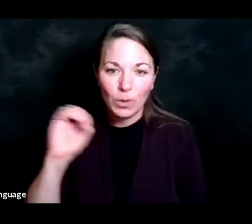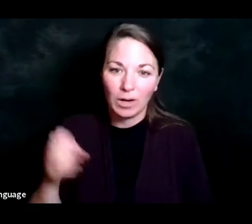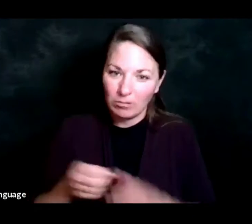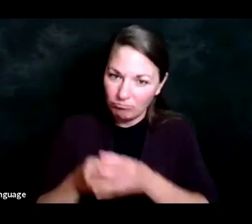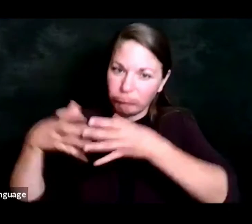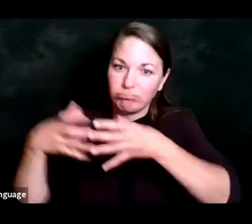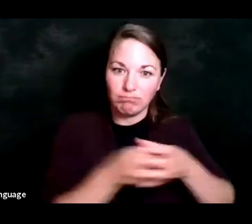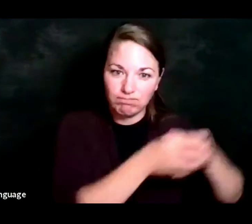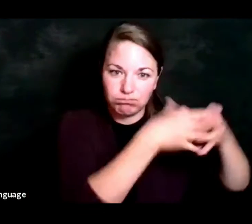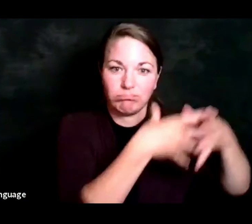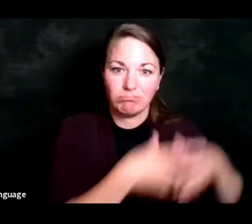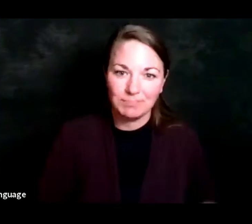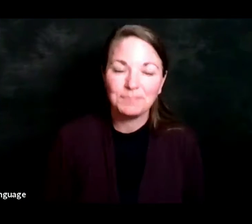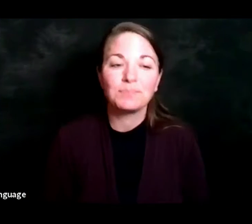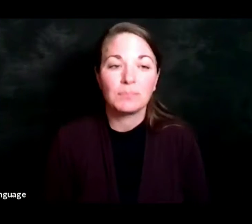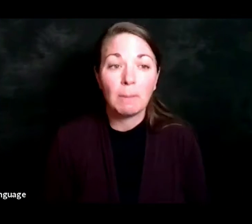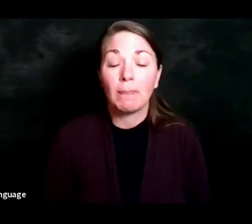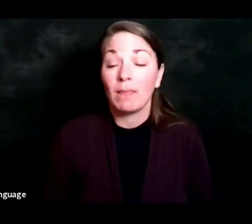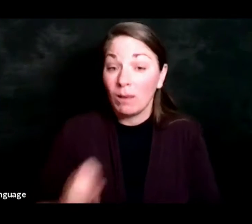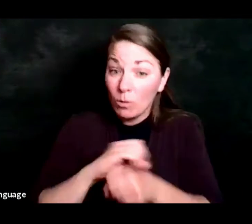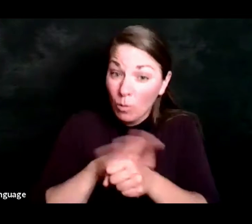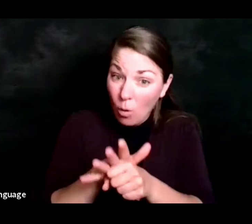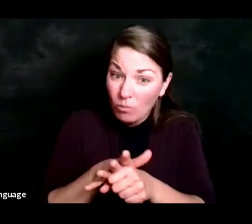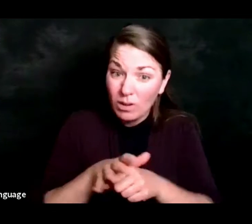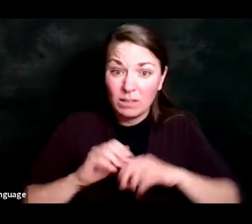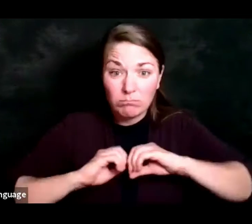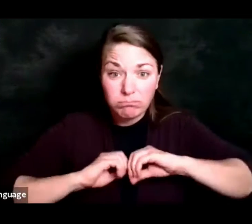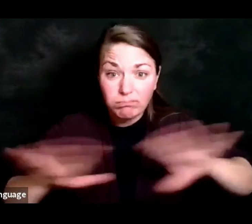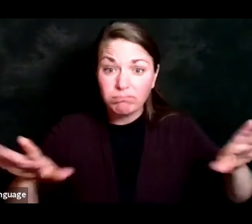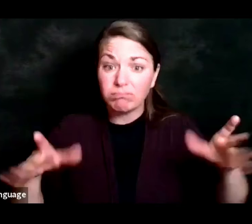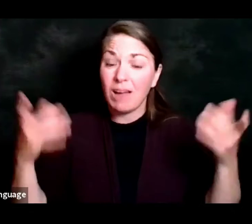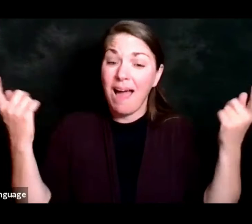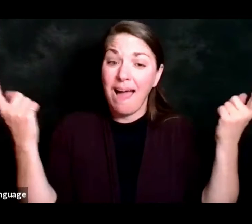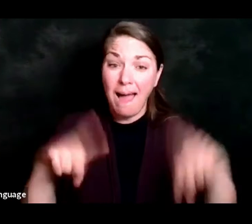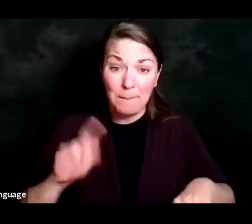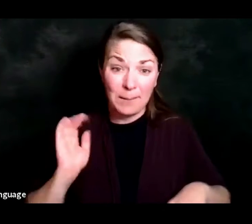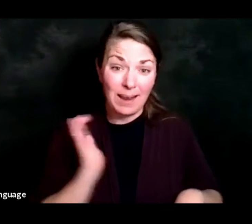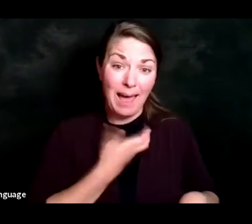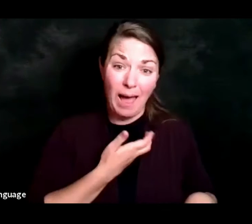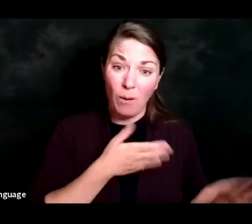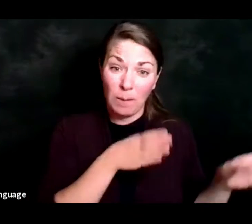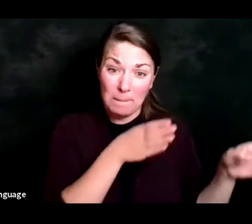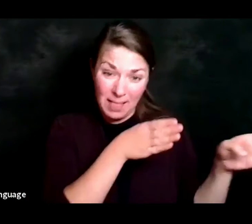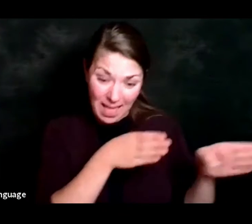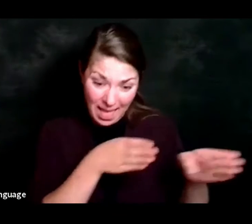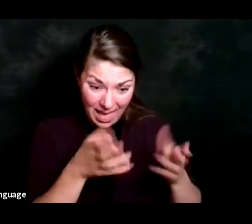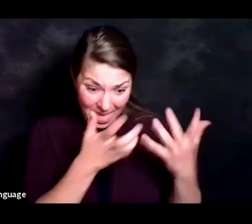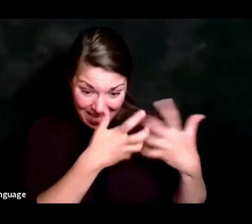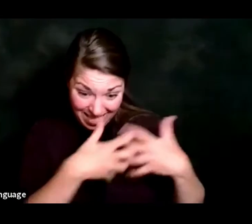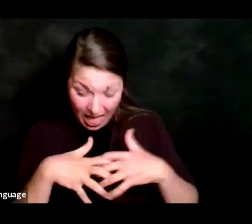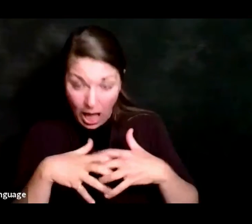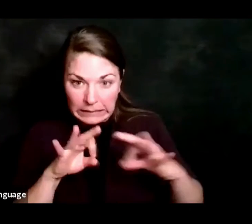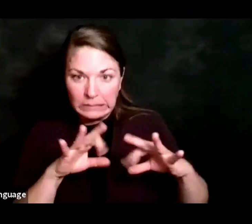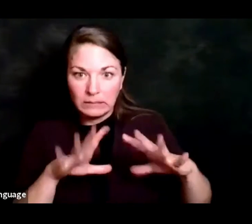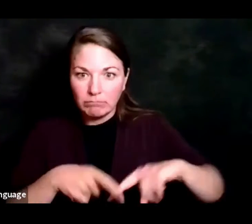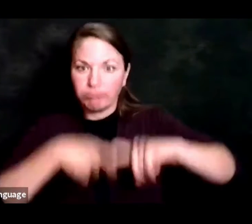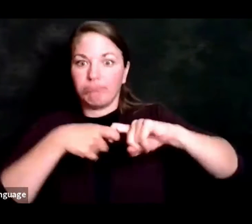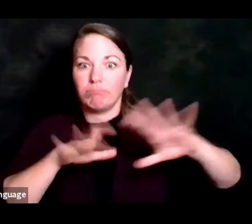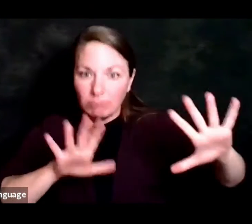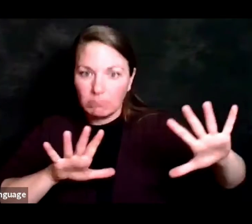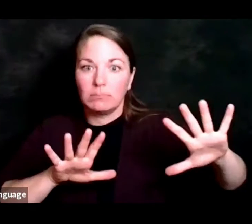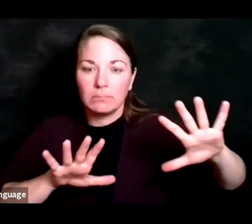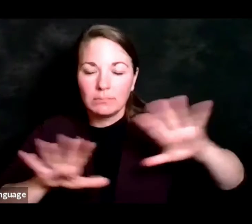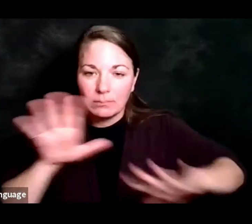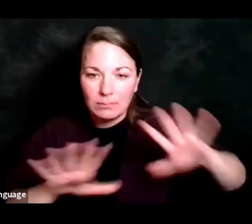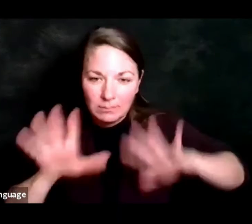The COVID pandemic definitely ended up being a hitch in our plans, but I've been really grateful to our 2 team leads who stepped up to